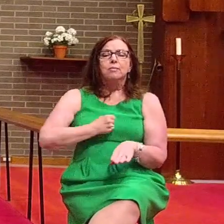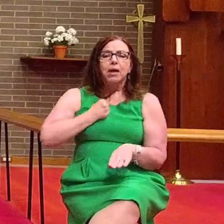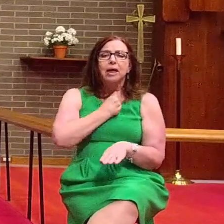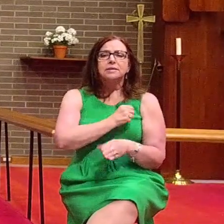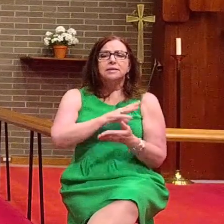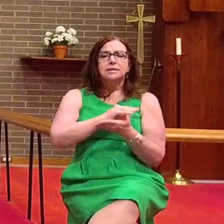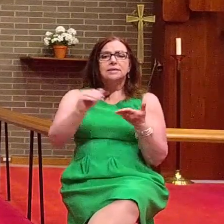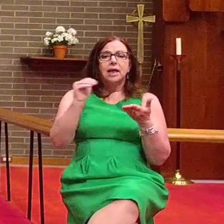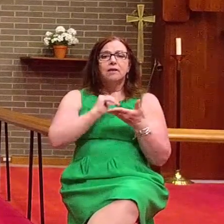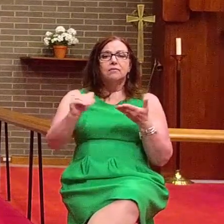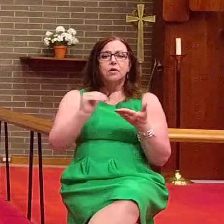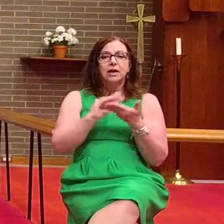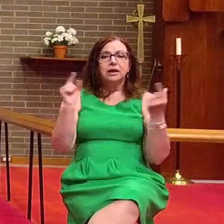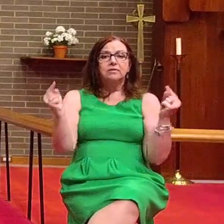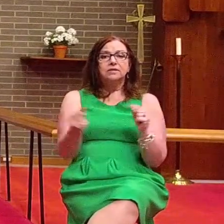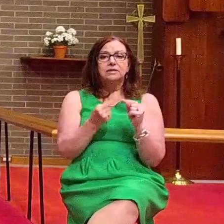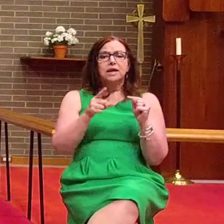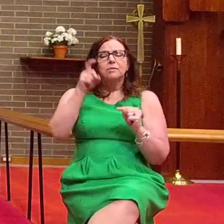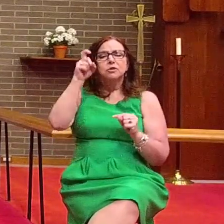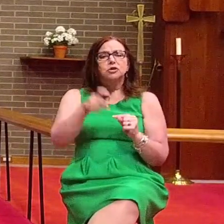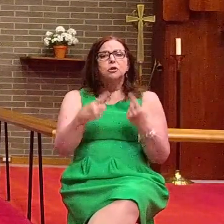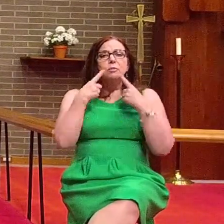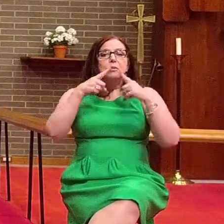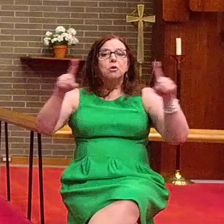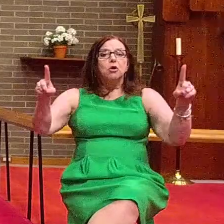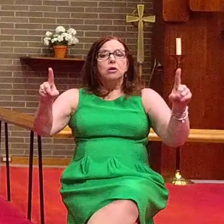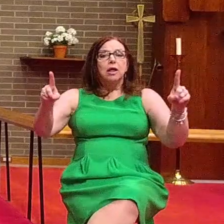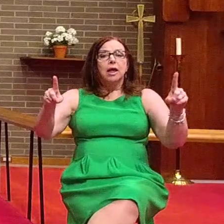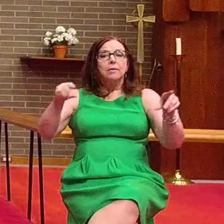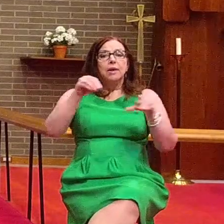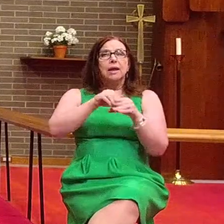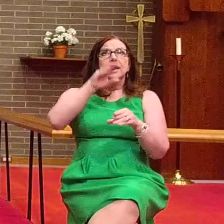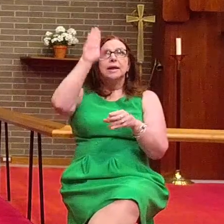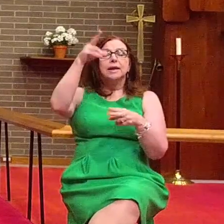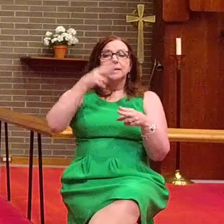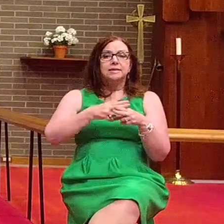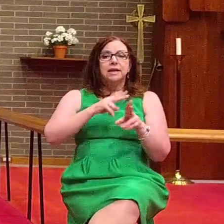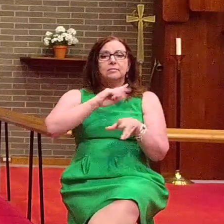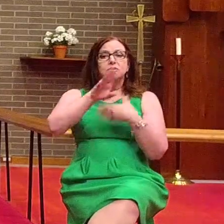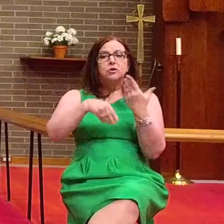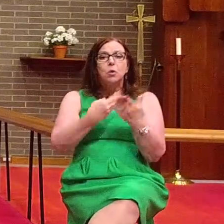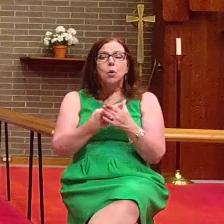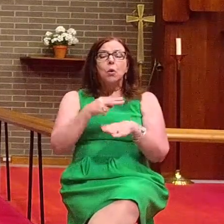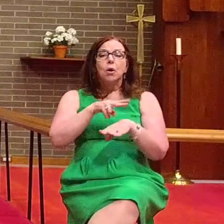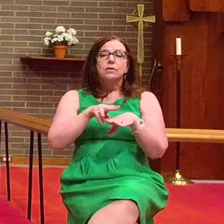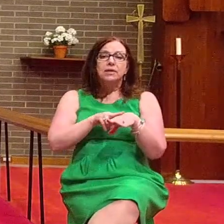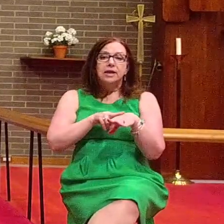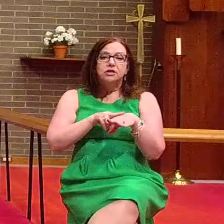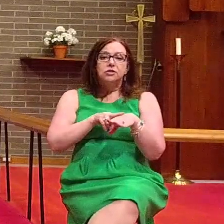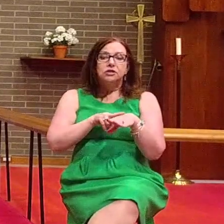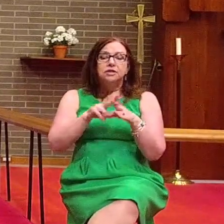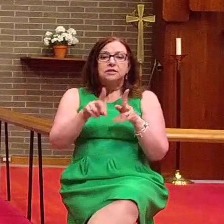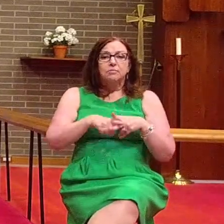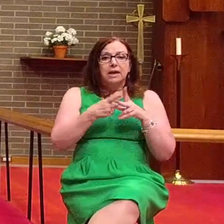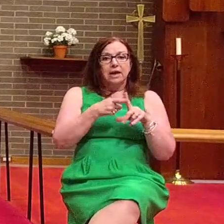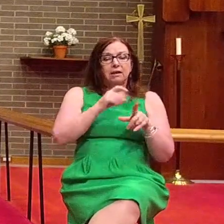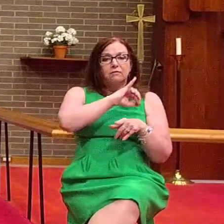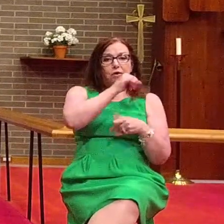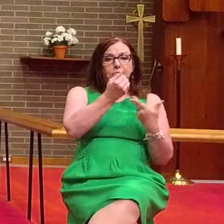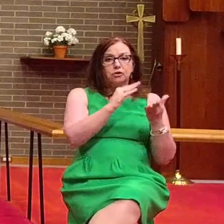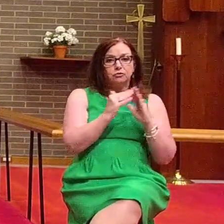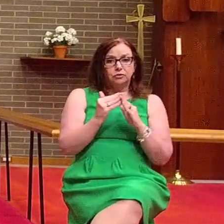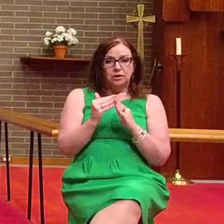forgiveness of sin should be proclaimed in his name to all nations, beginning from